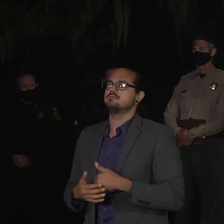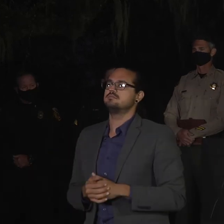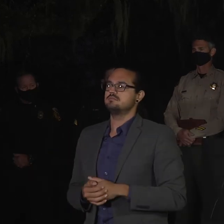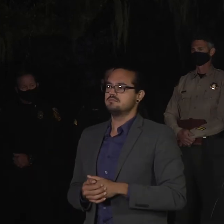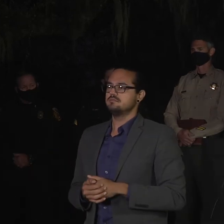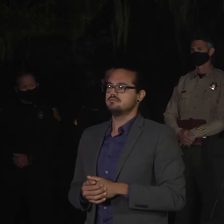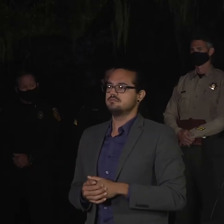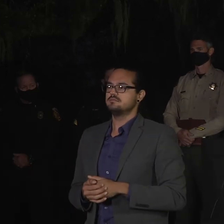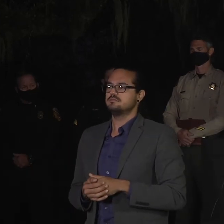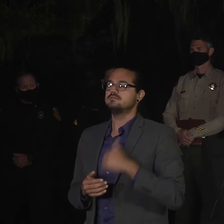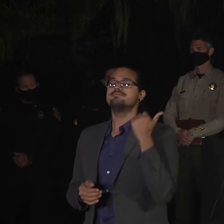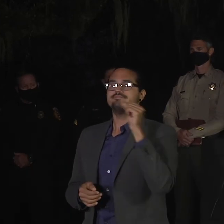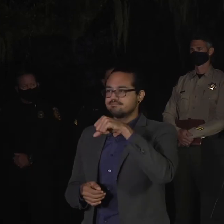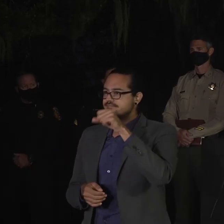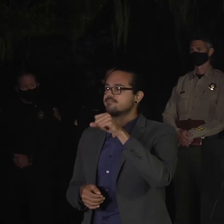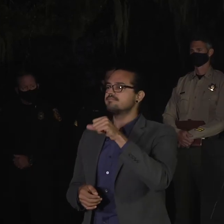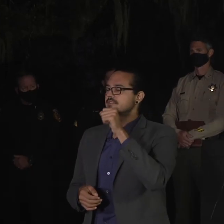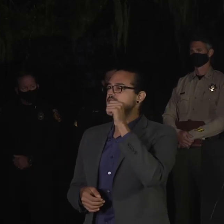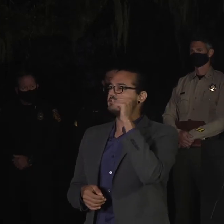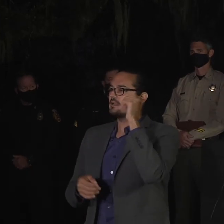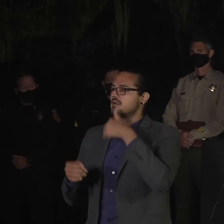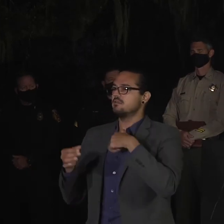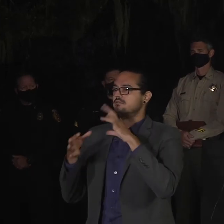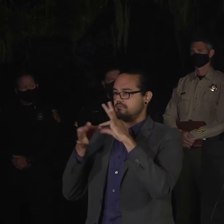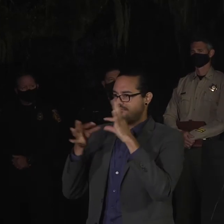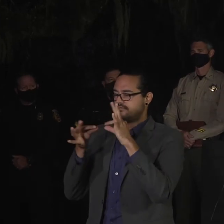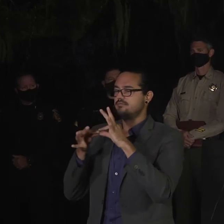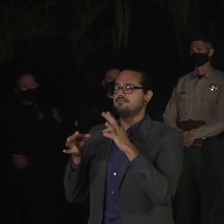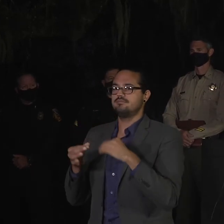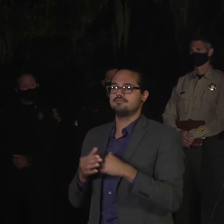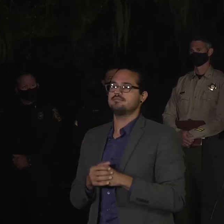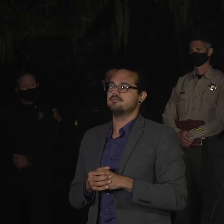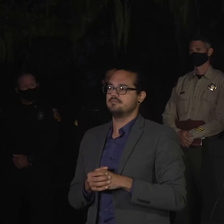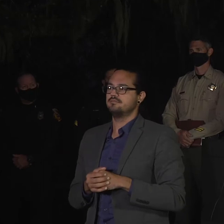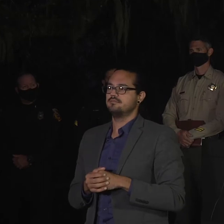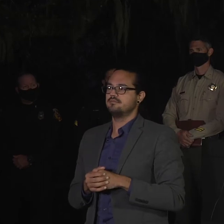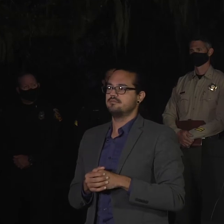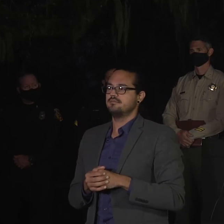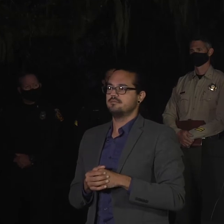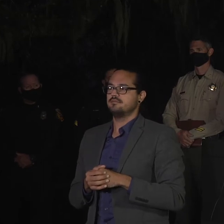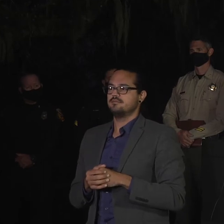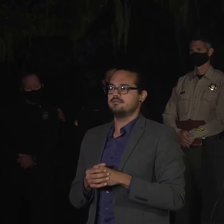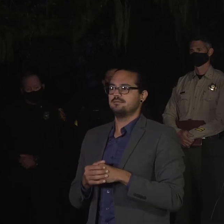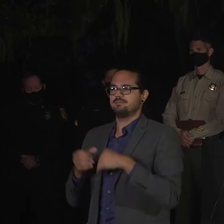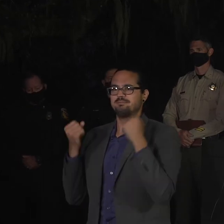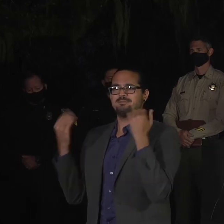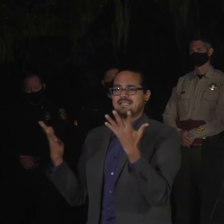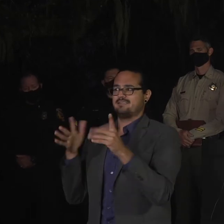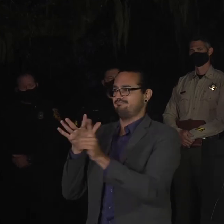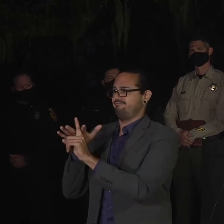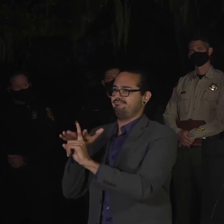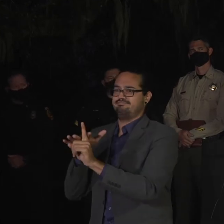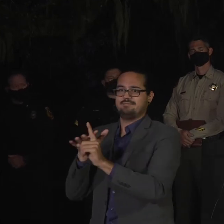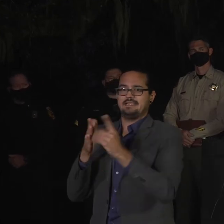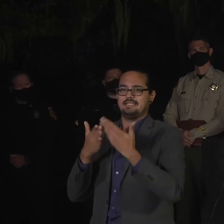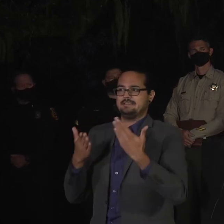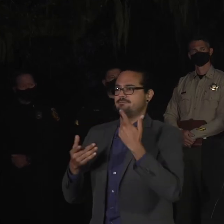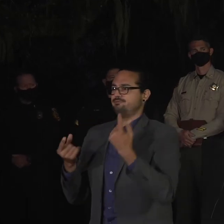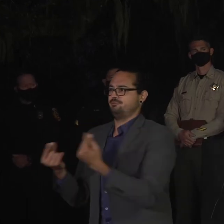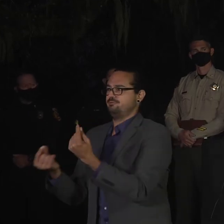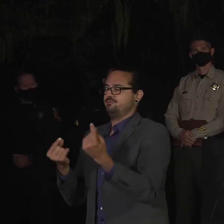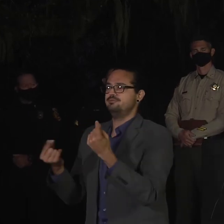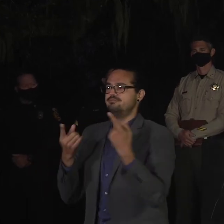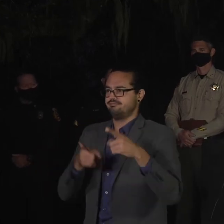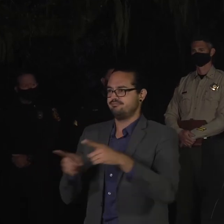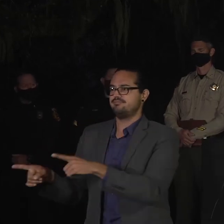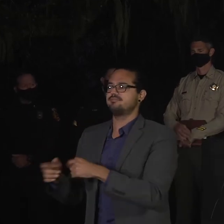Yeah, so for yesterday in particular, the fact that a lot of things happened, we didn't have what we saw this last week, the